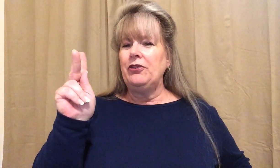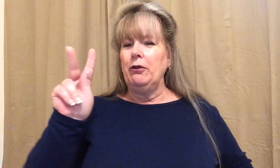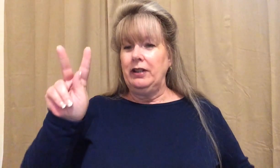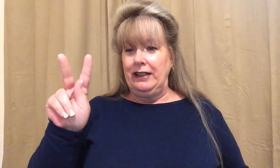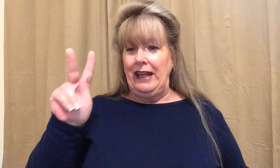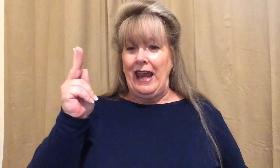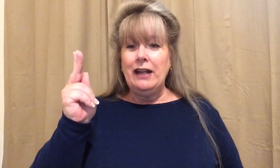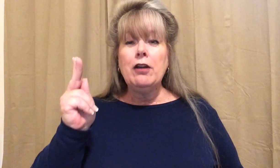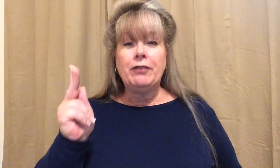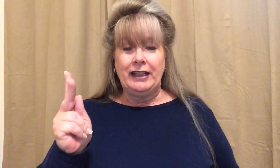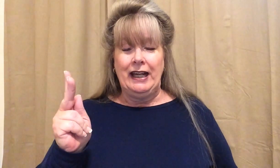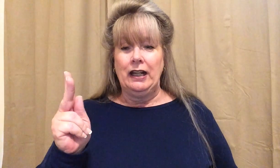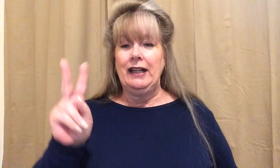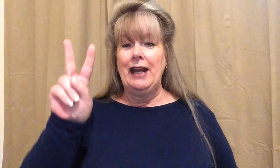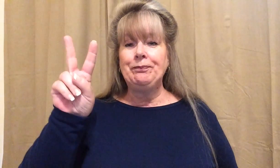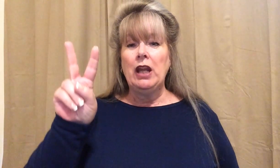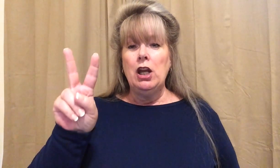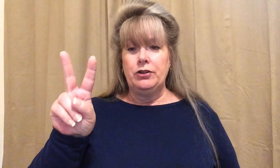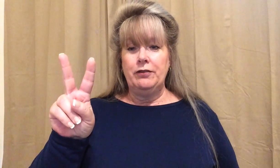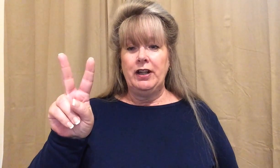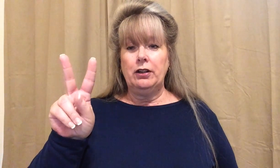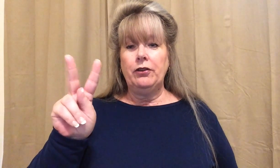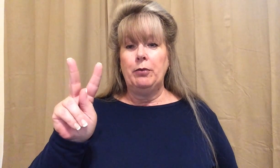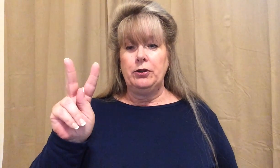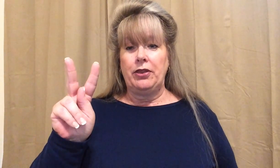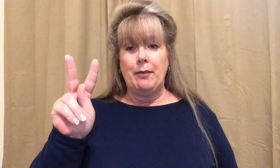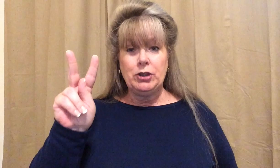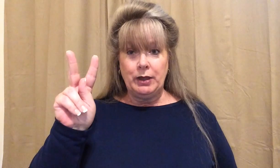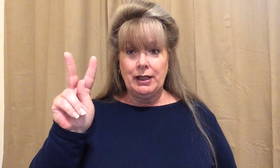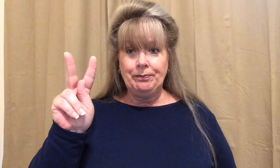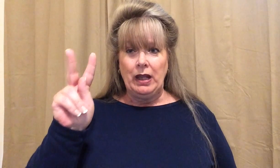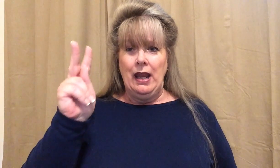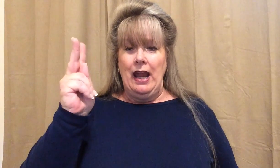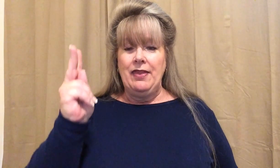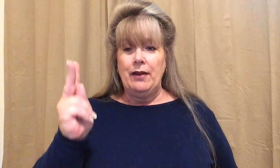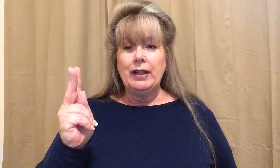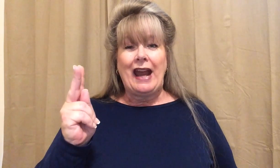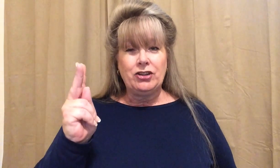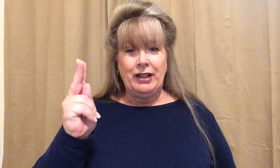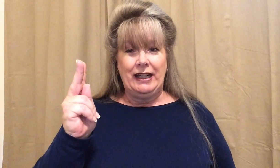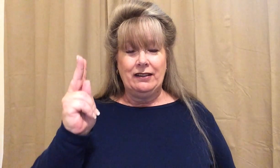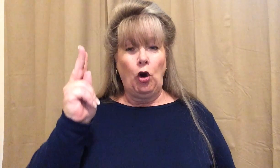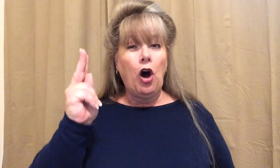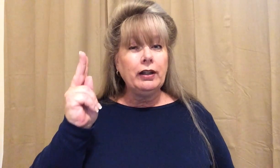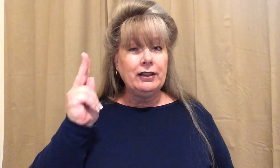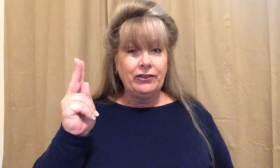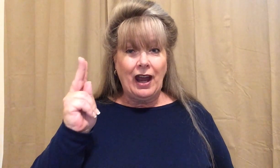So K for king. Again, two fingers, put your thumb between them, and then relax your hand, all inside